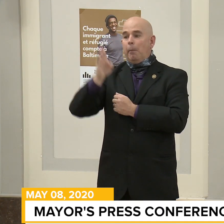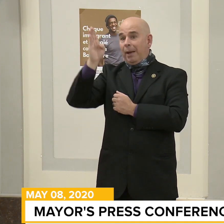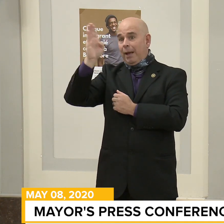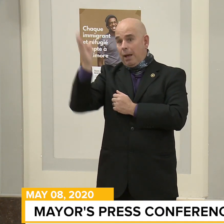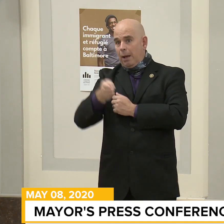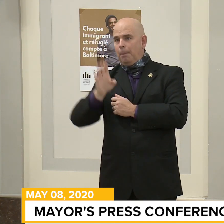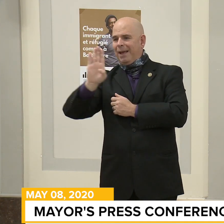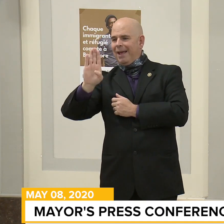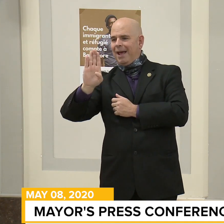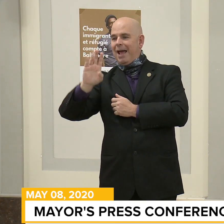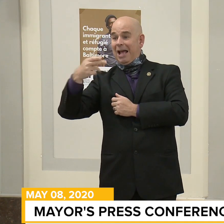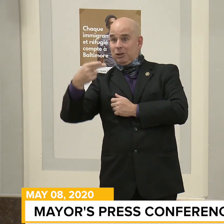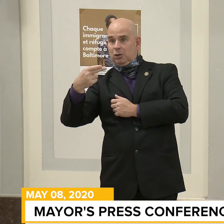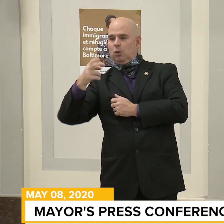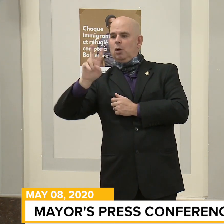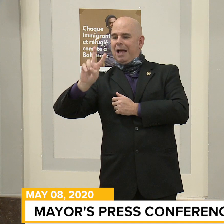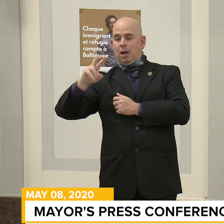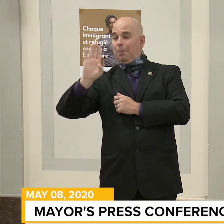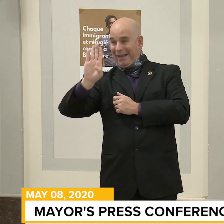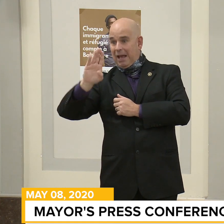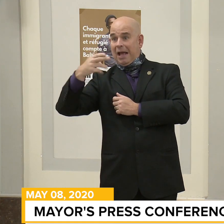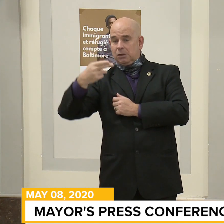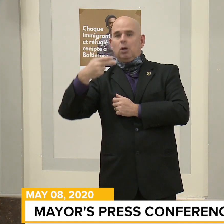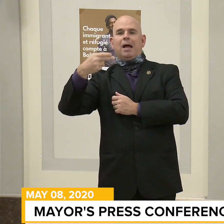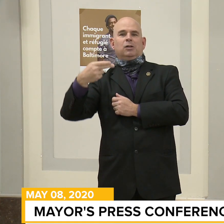BeMoreChildren.com/BH2O. That's